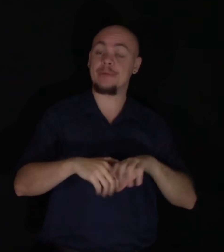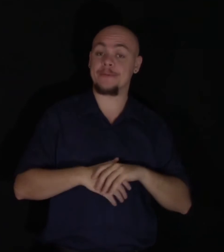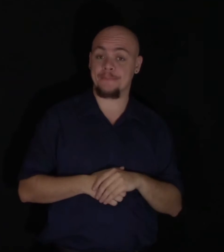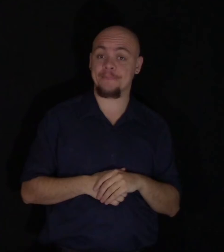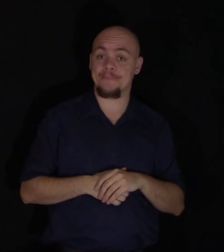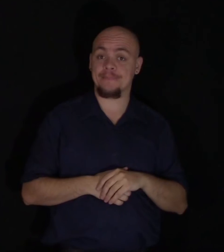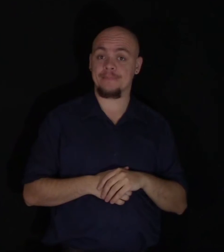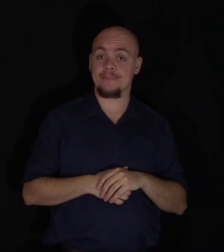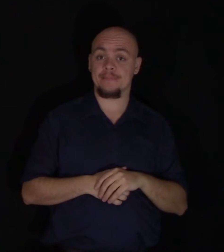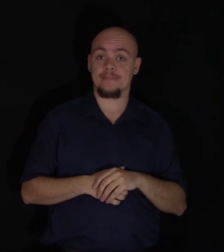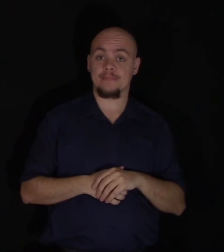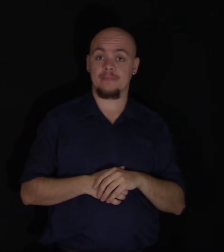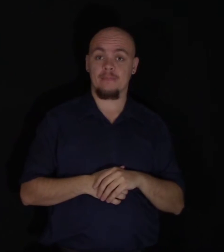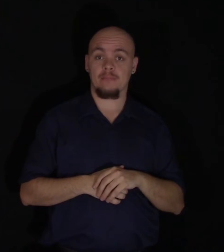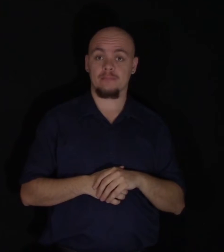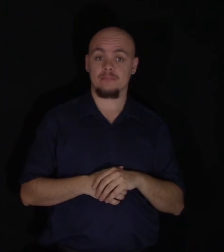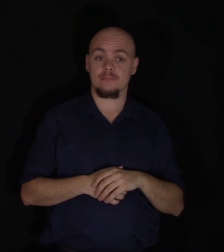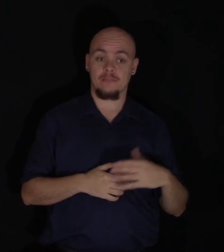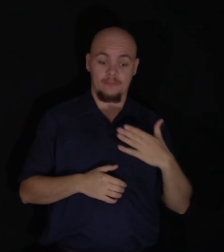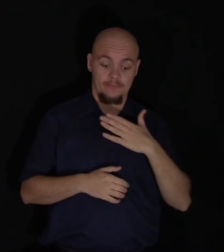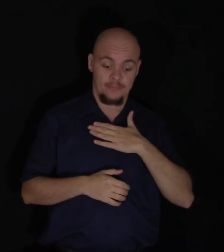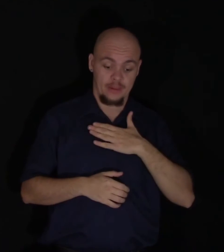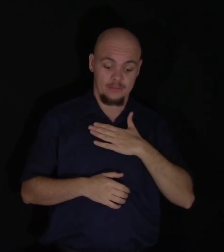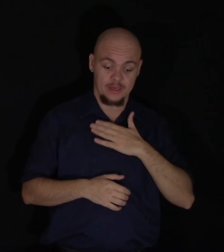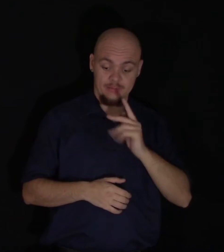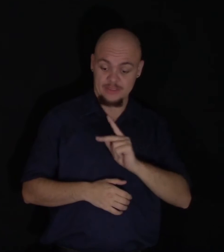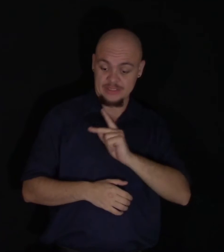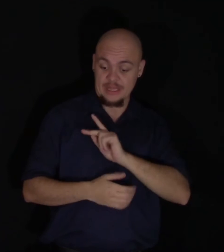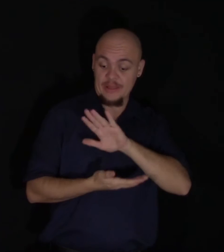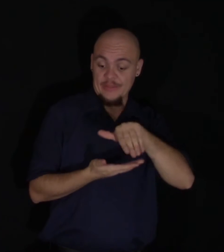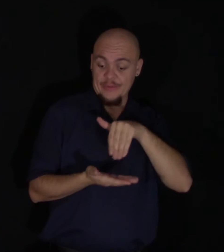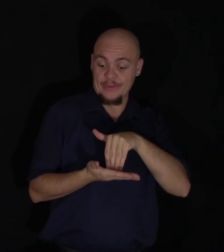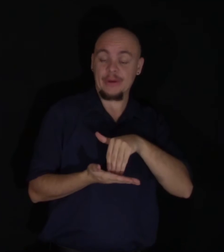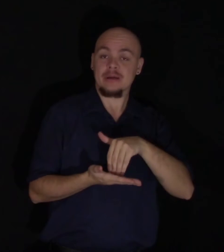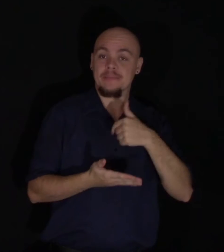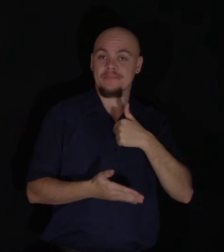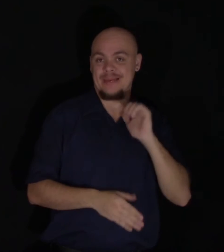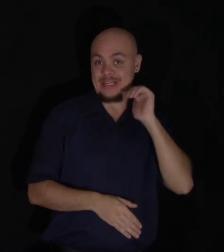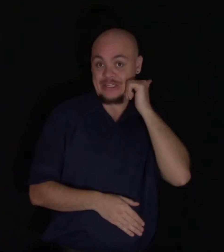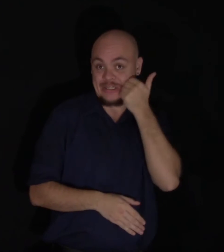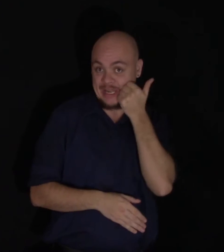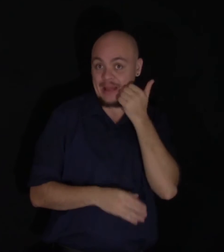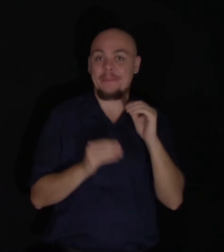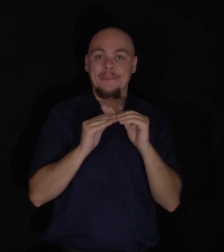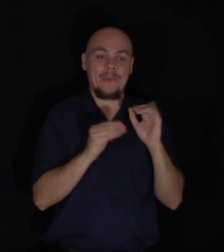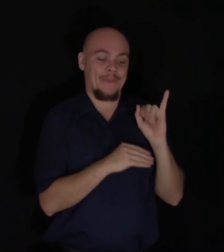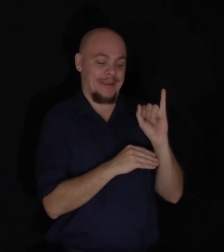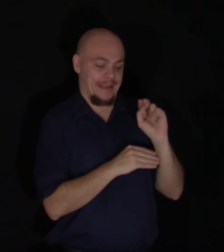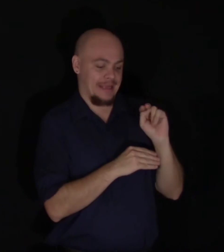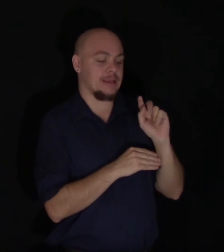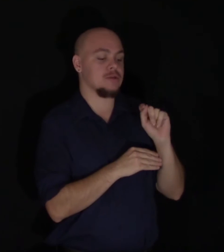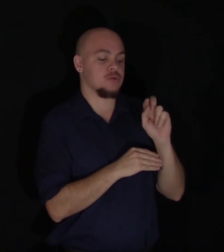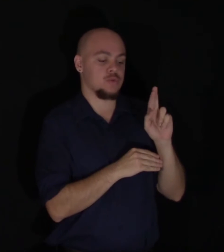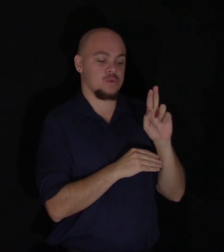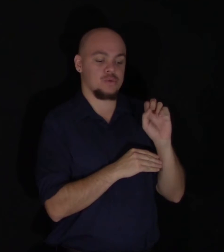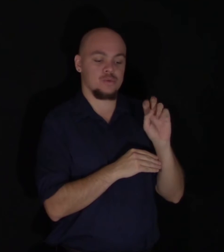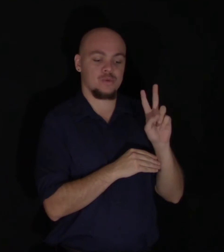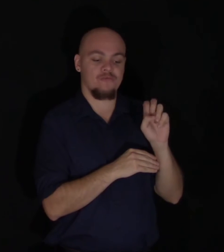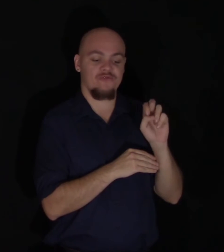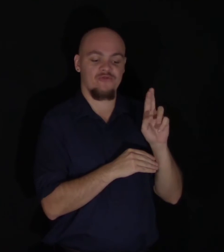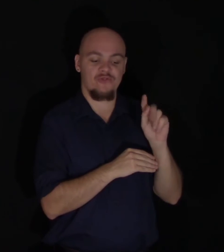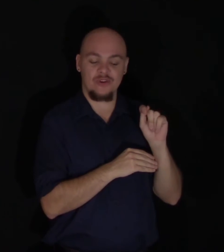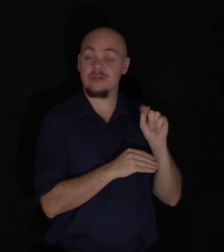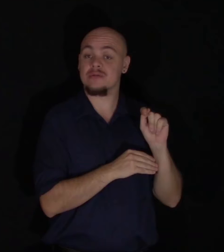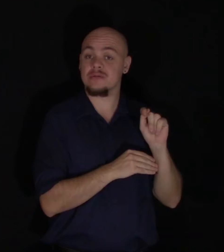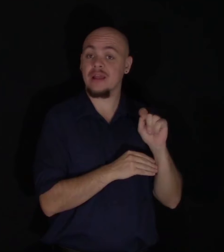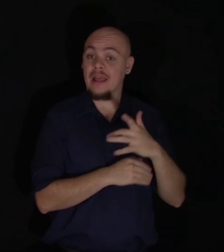So at the core of my being, I'm really shy. And I'm an introvert more than an extrovert. And I'm very familiar